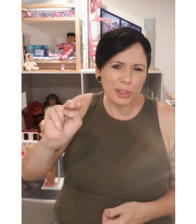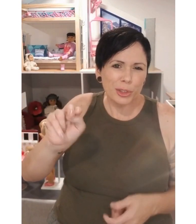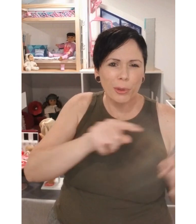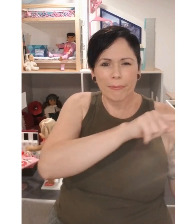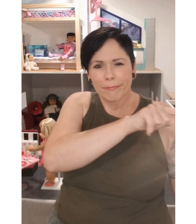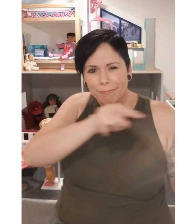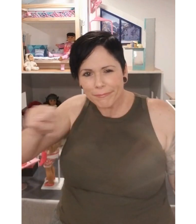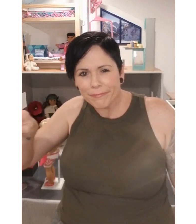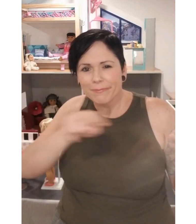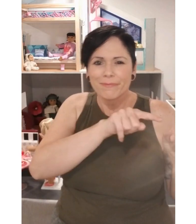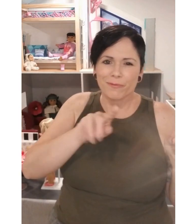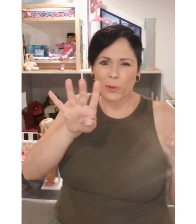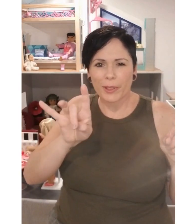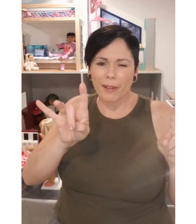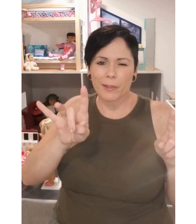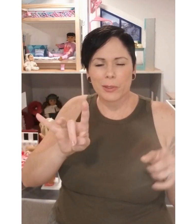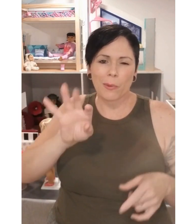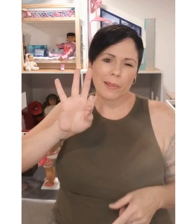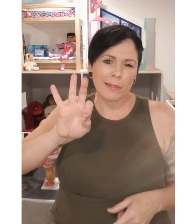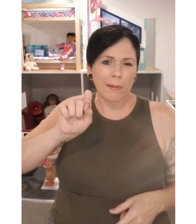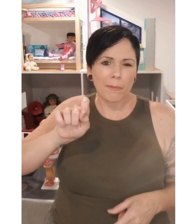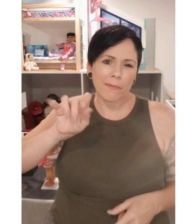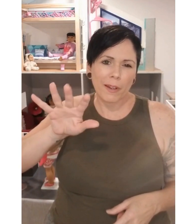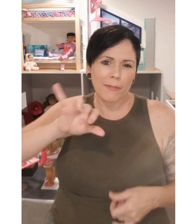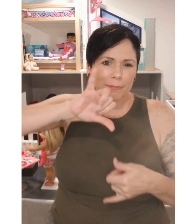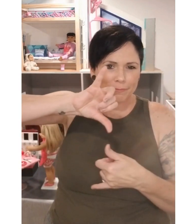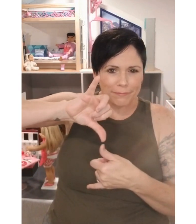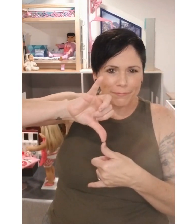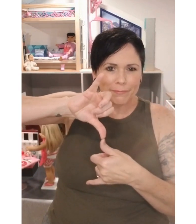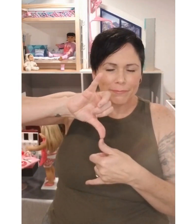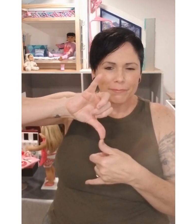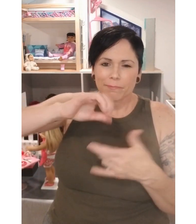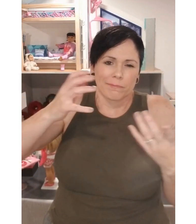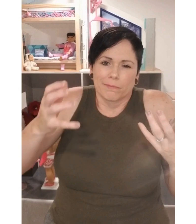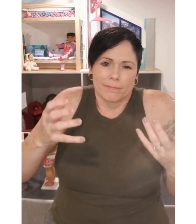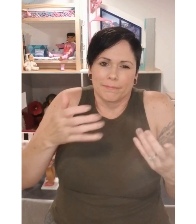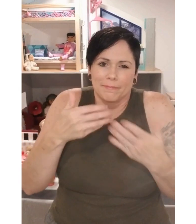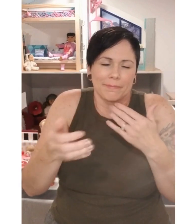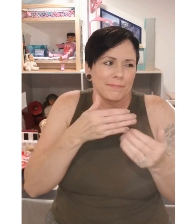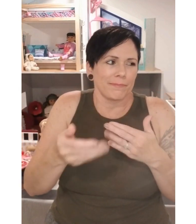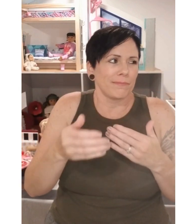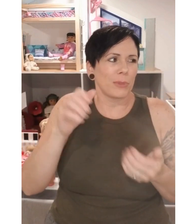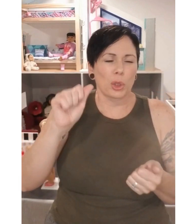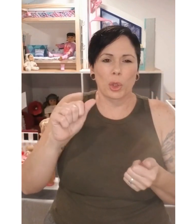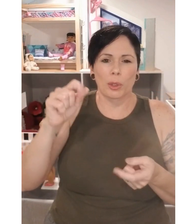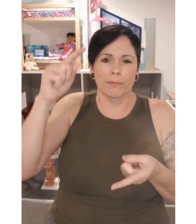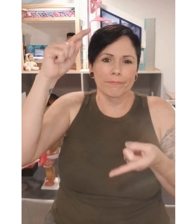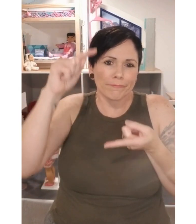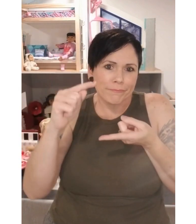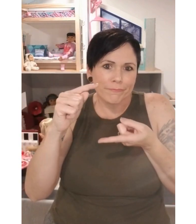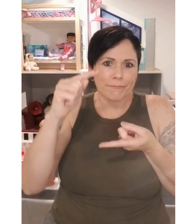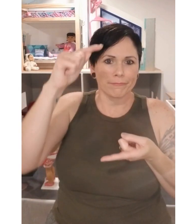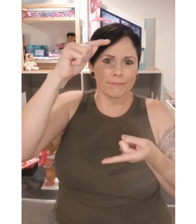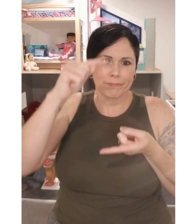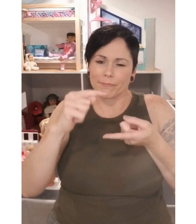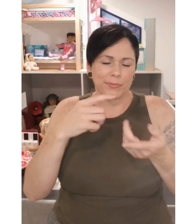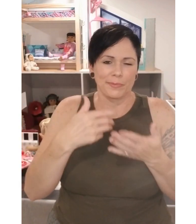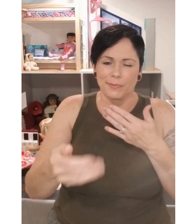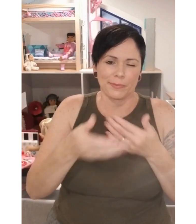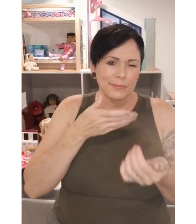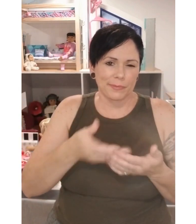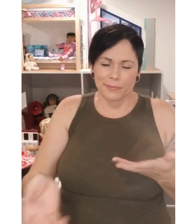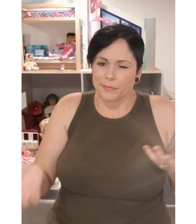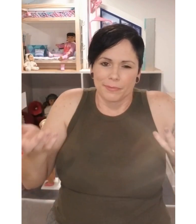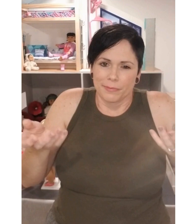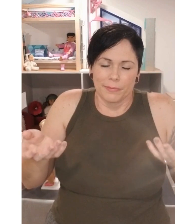ways along the wall, then I'll call that tall. 9.5 tall. That's neither here nor there. I think it could have been wider or narrower, doesn't really